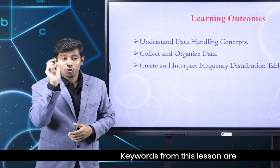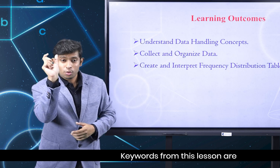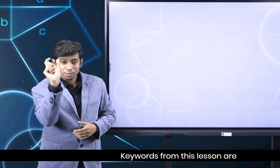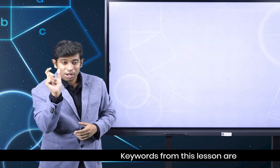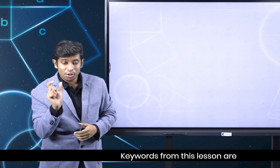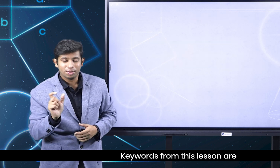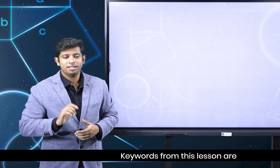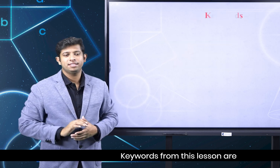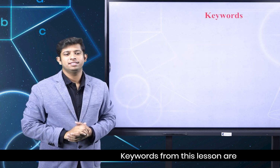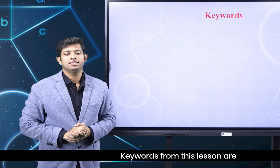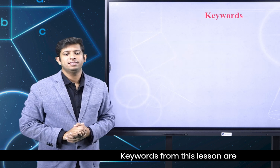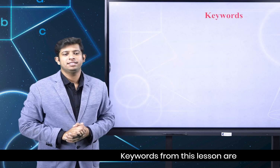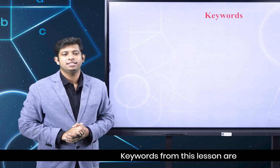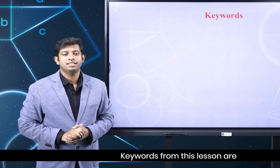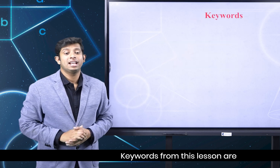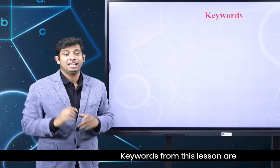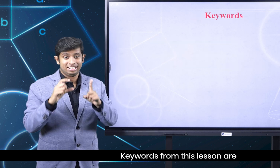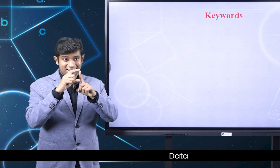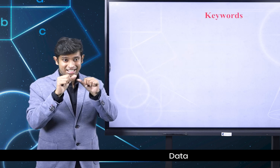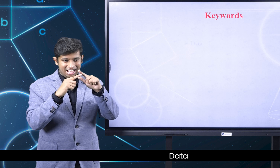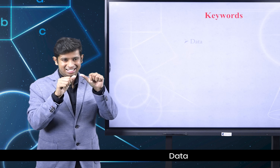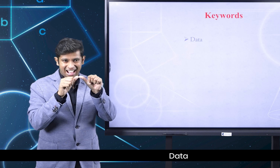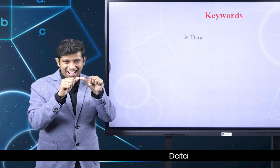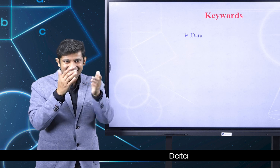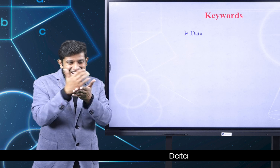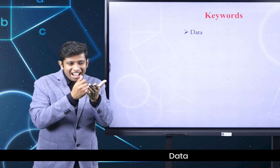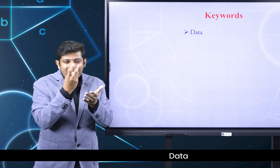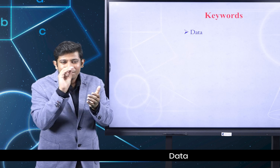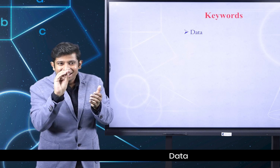Keywords from this lesson are data,